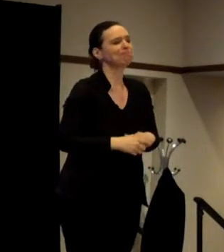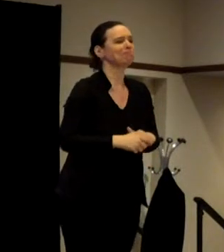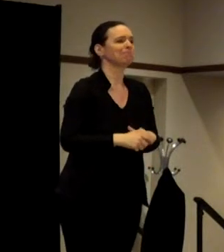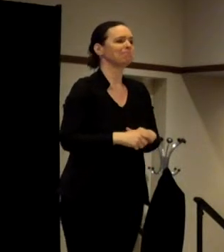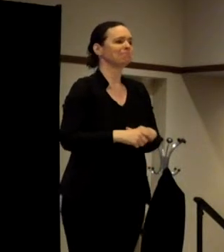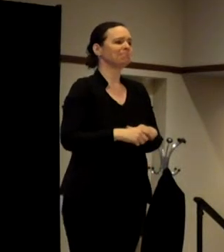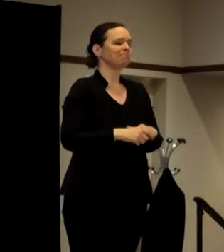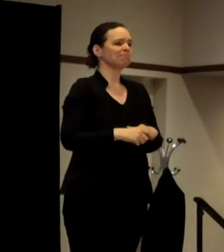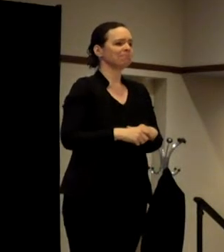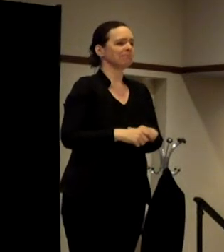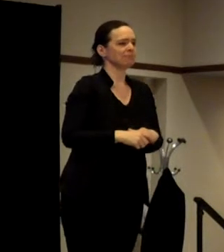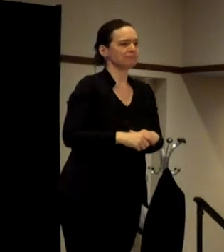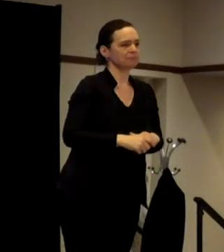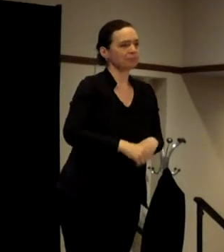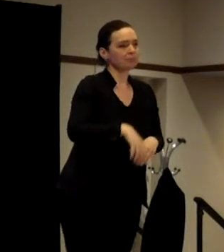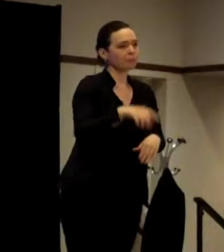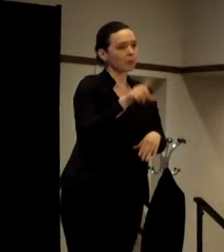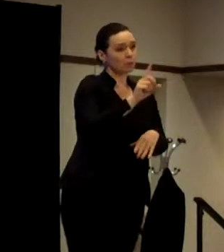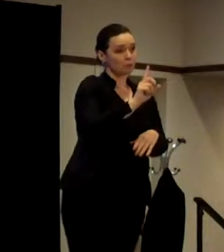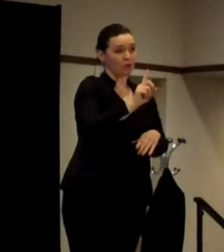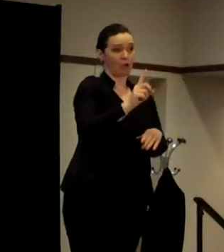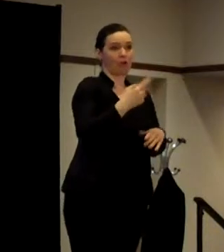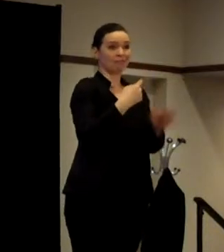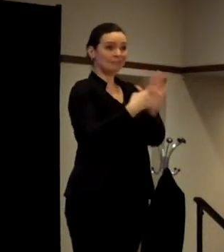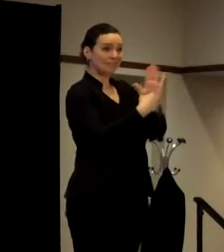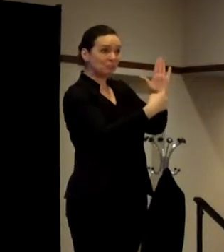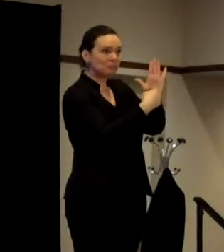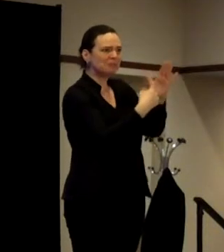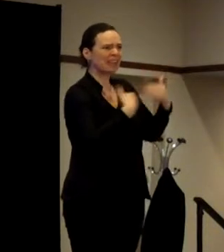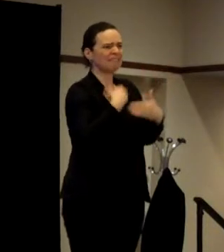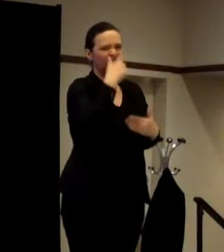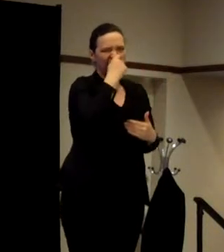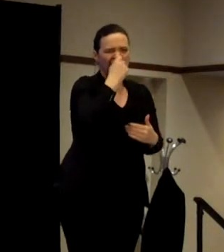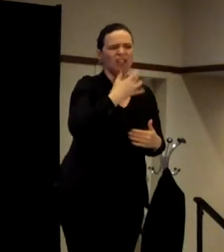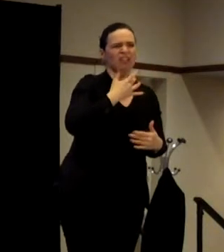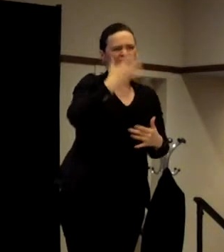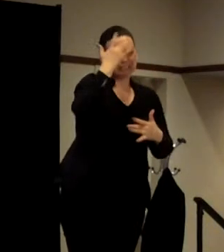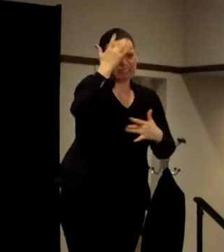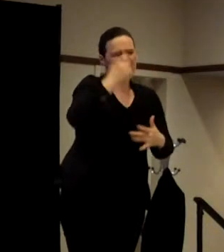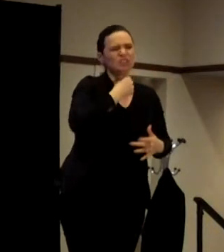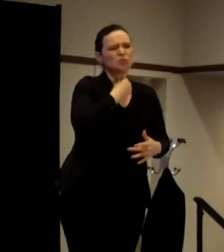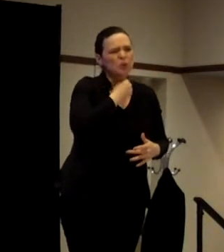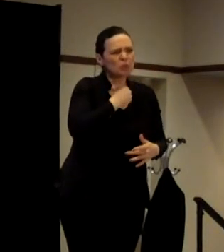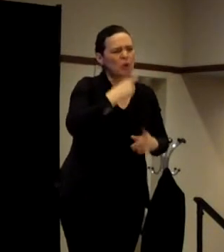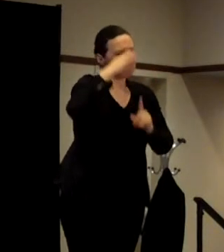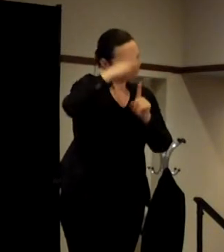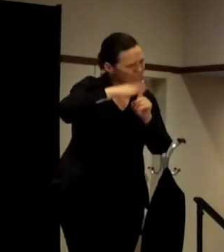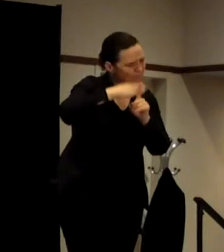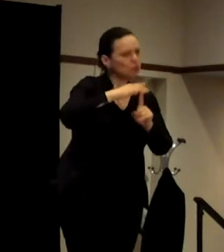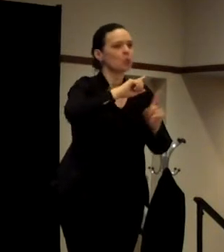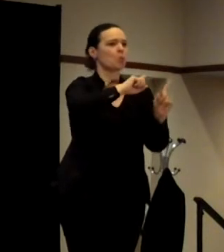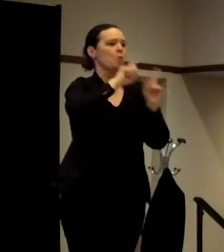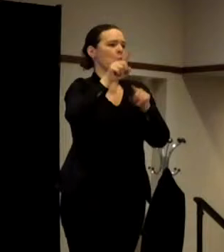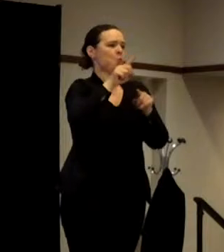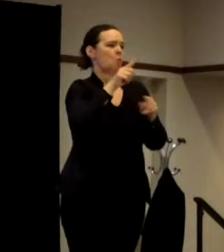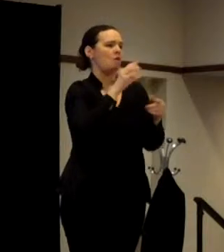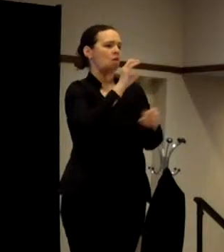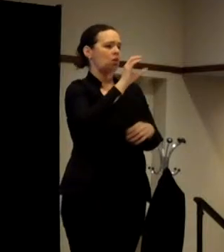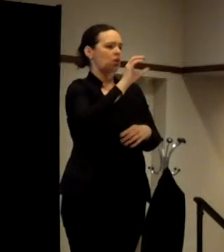COVID. That's as part of Team Onondaga, that's what your responsibility is. Again, symptomatic testing,